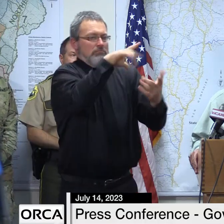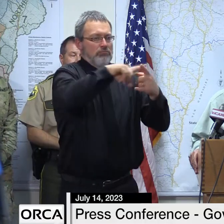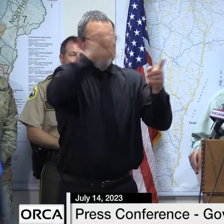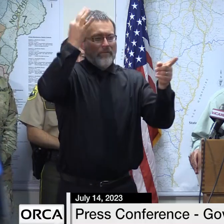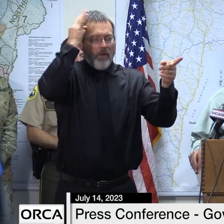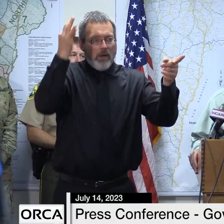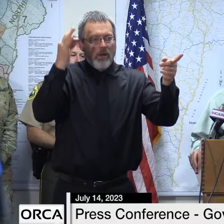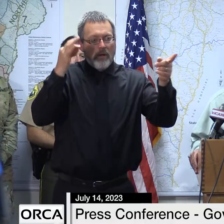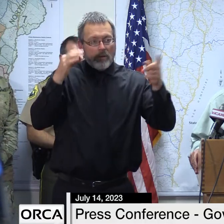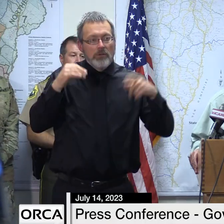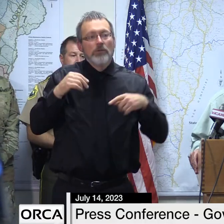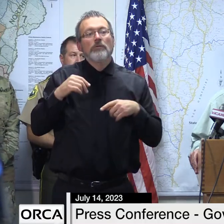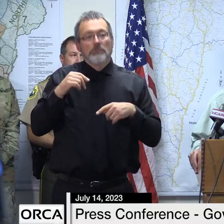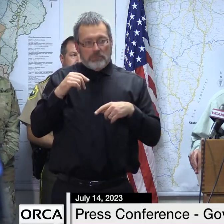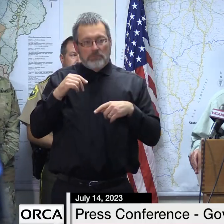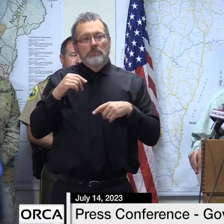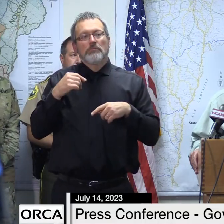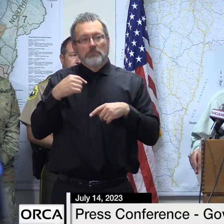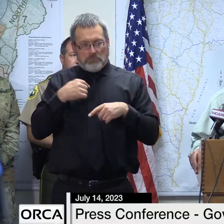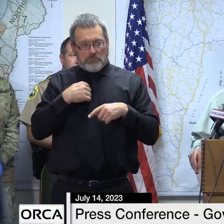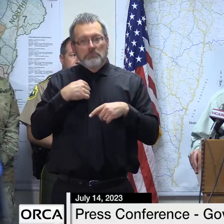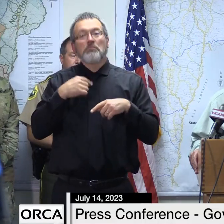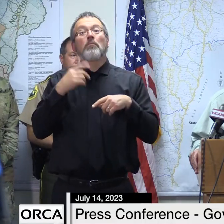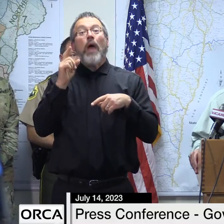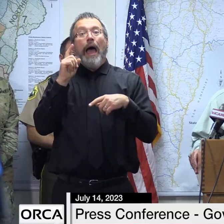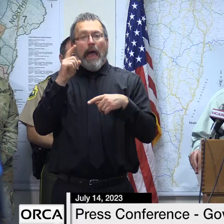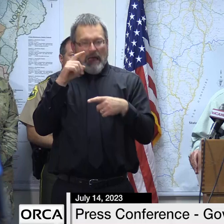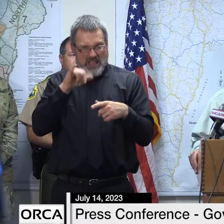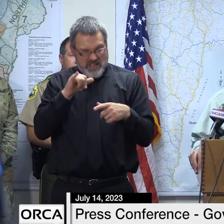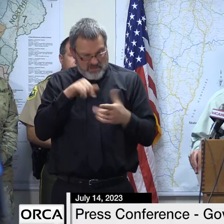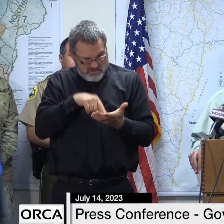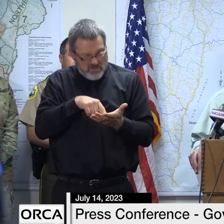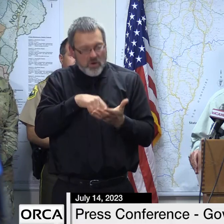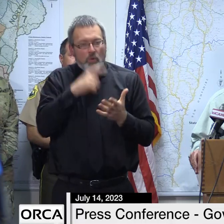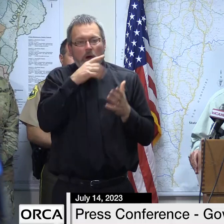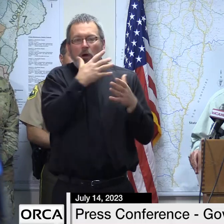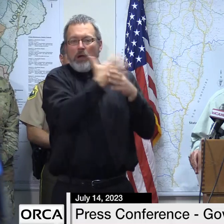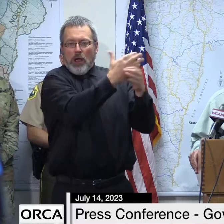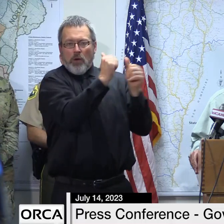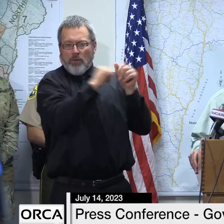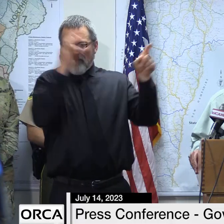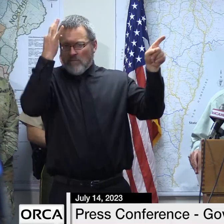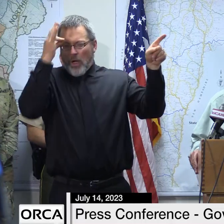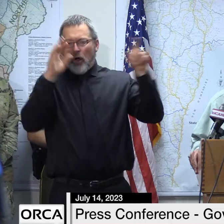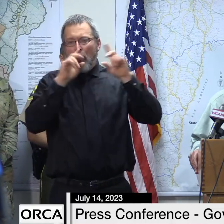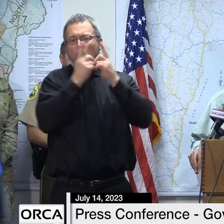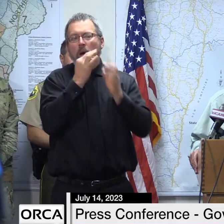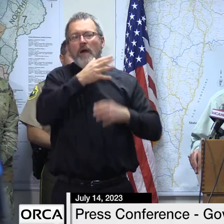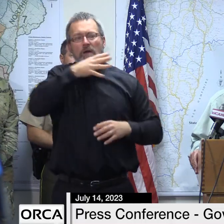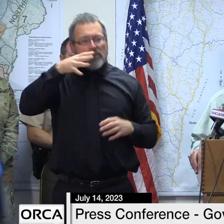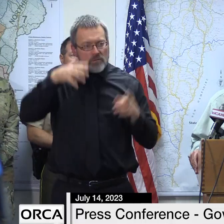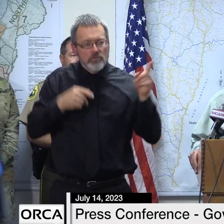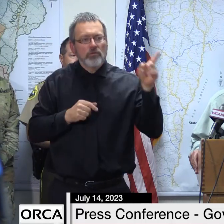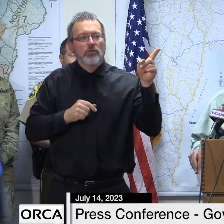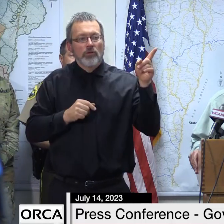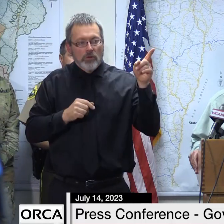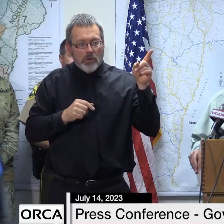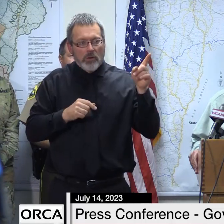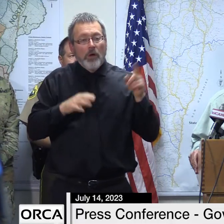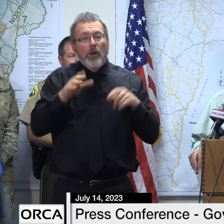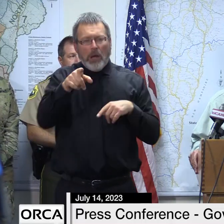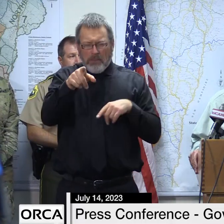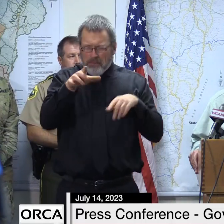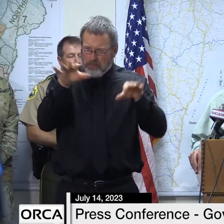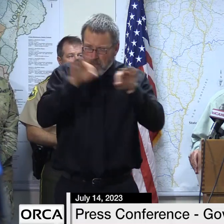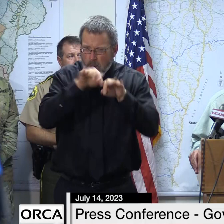States Department of Agriculture. Farmers should contact their insurance agent. We encourage our farmers